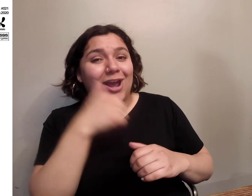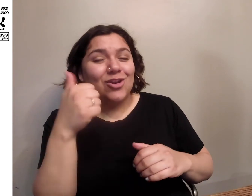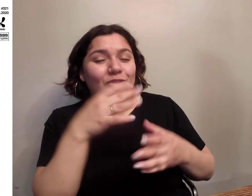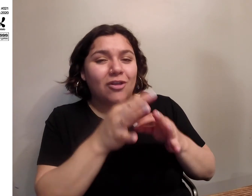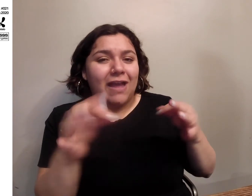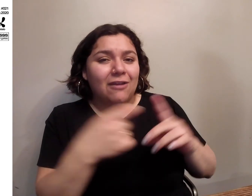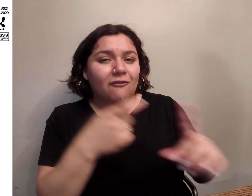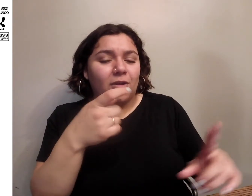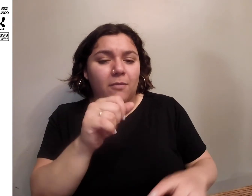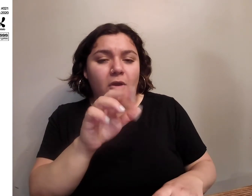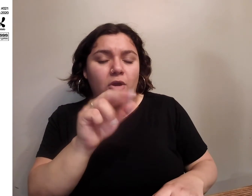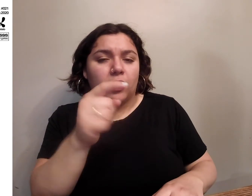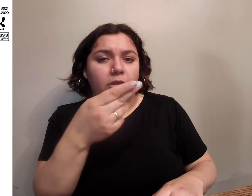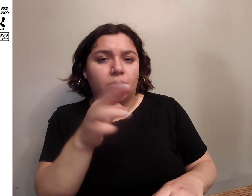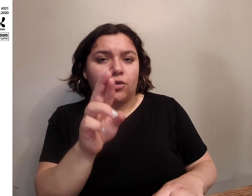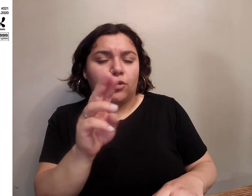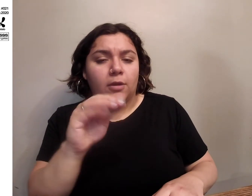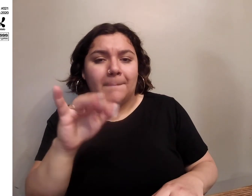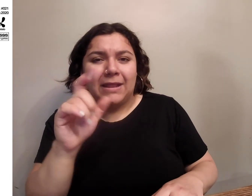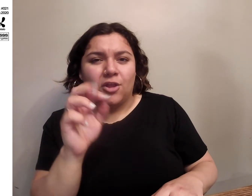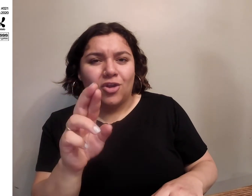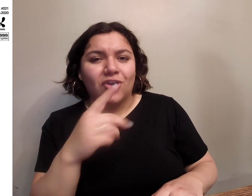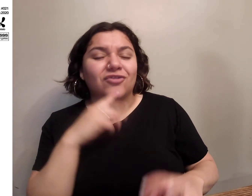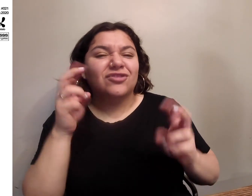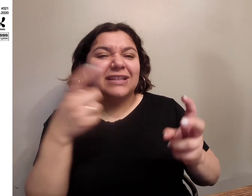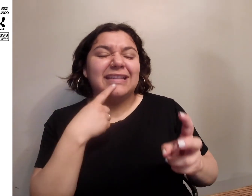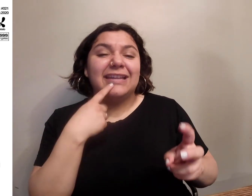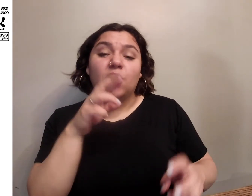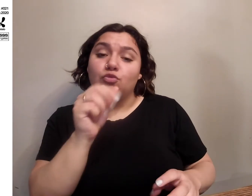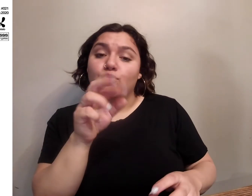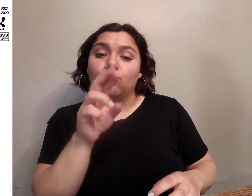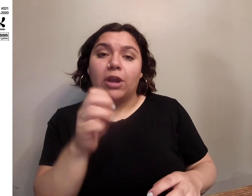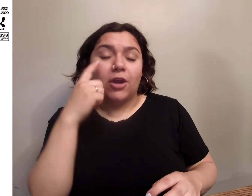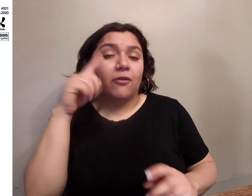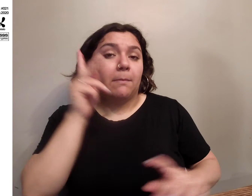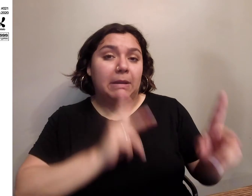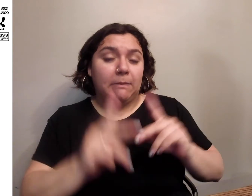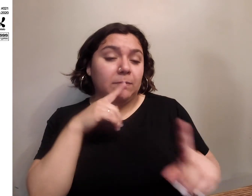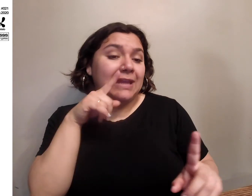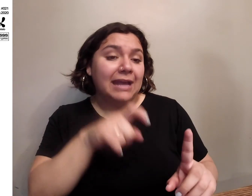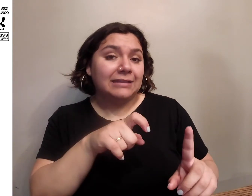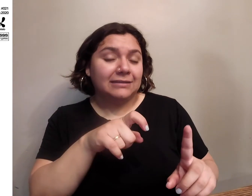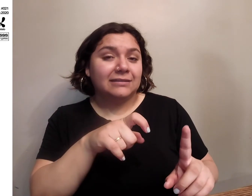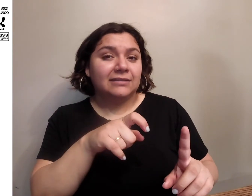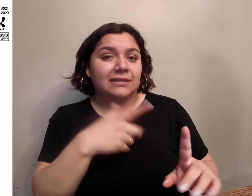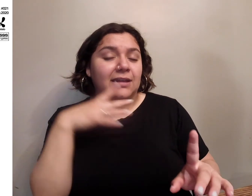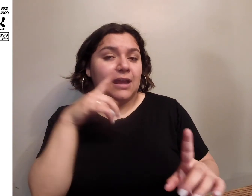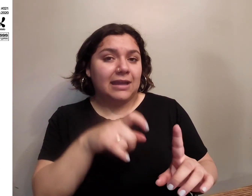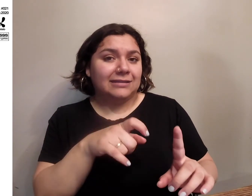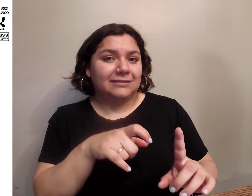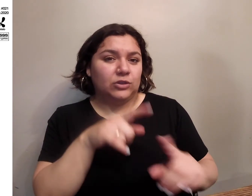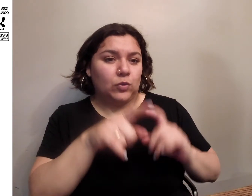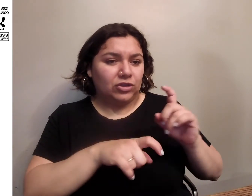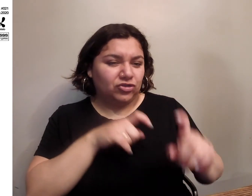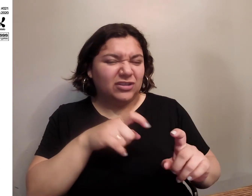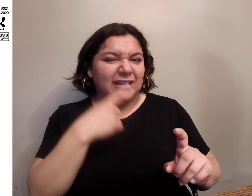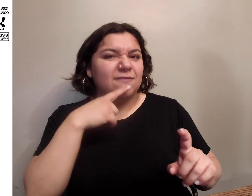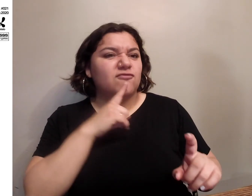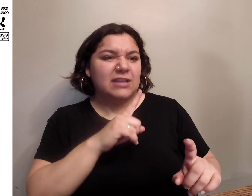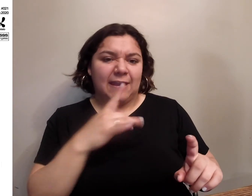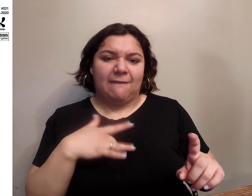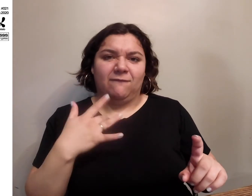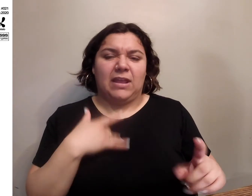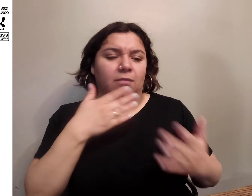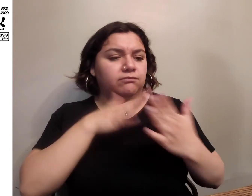where he says, it is rare for people to be asked the question which puts them squarely in front of